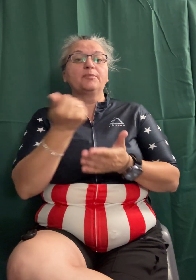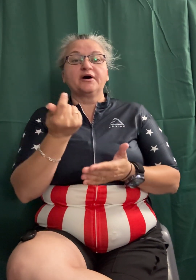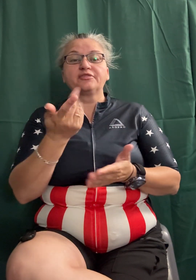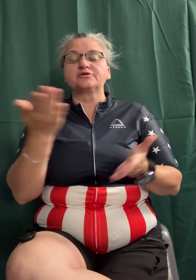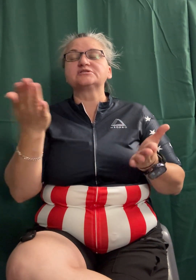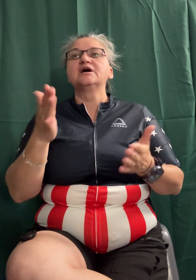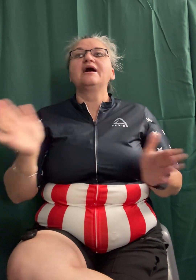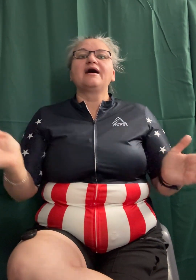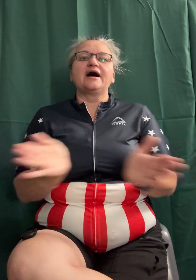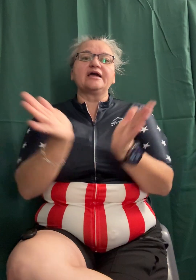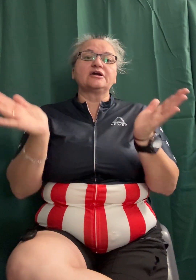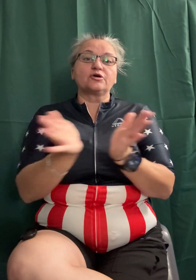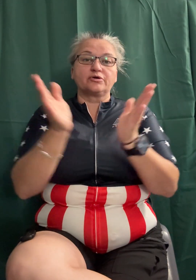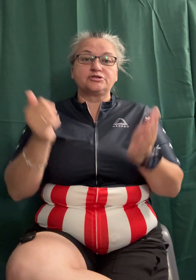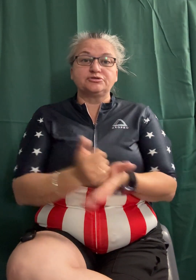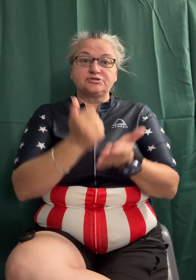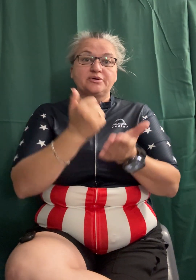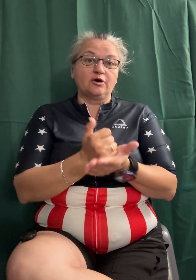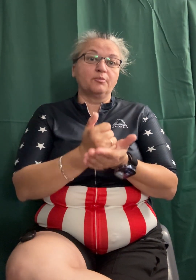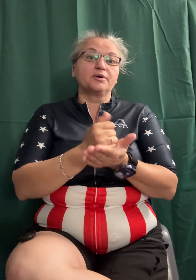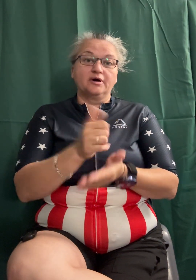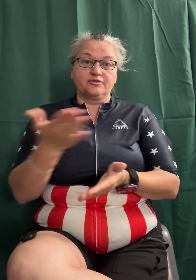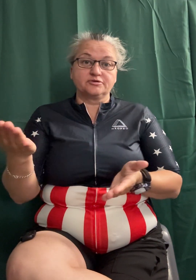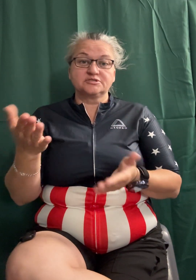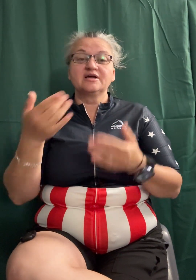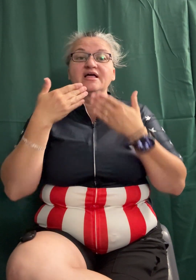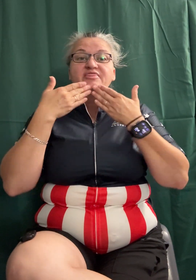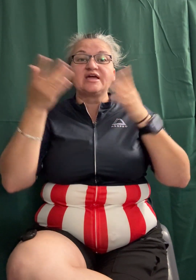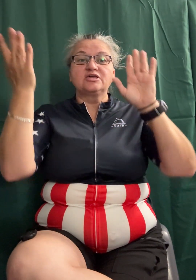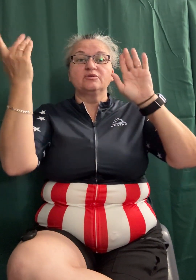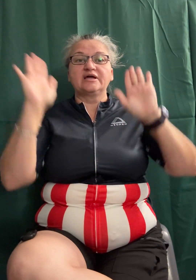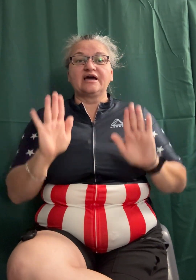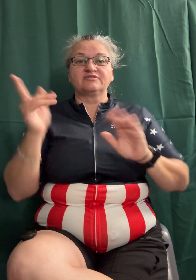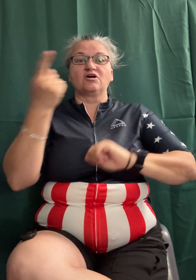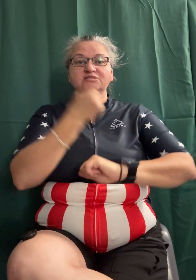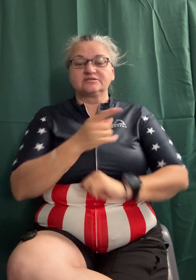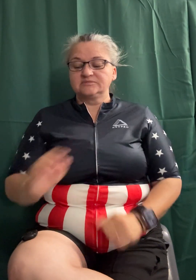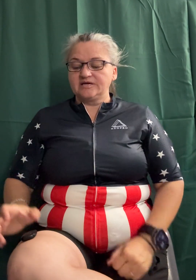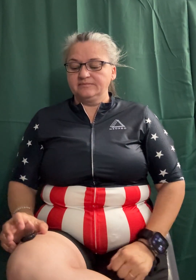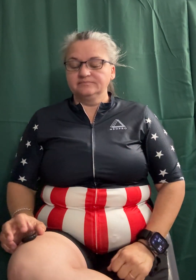others, I encourage you to help others. Thank you and have an awesome day.